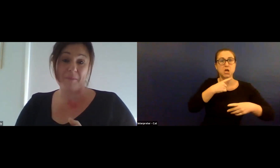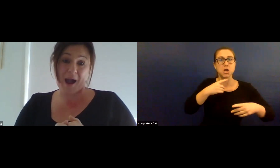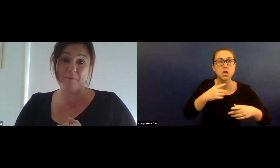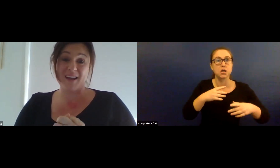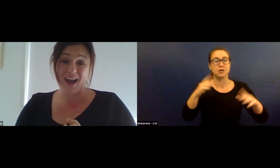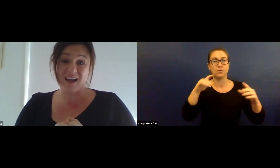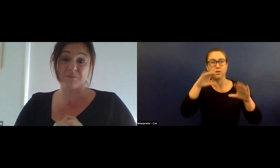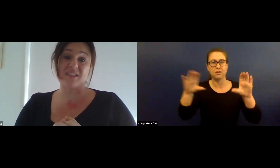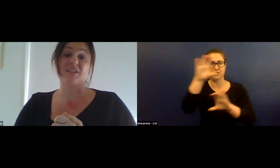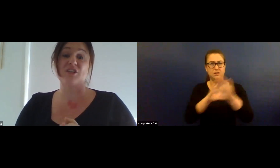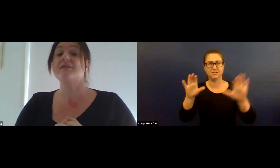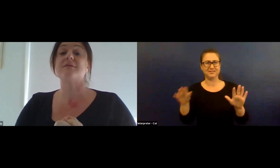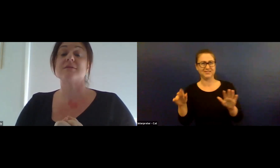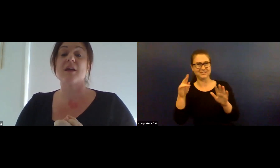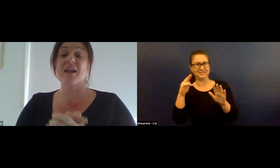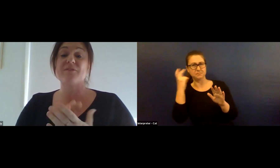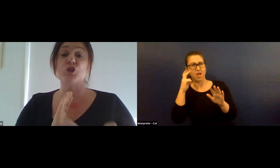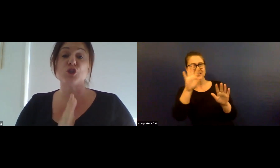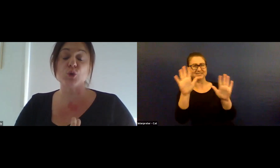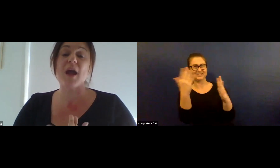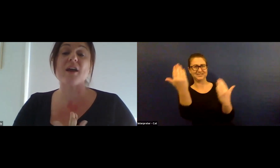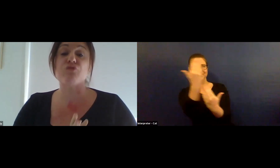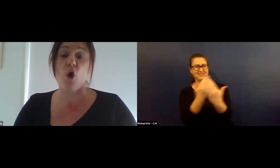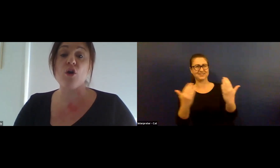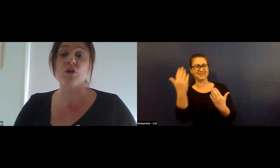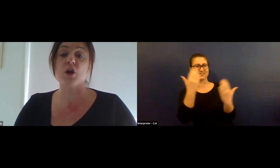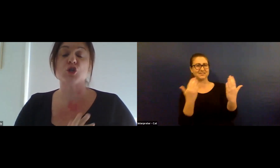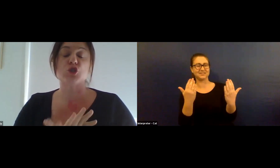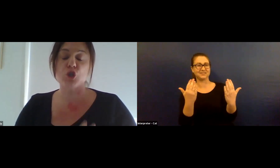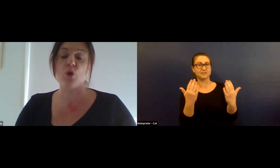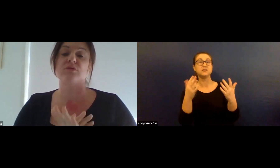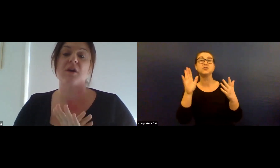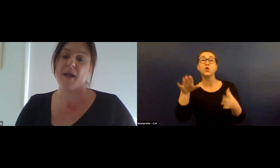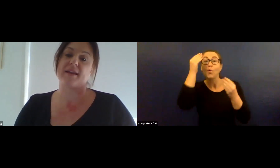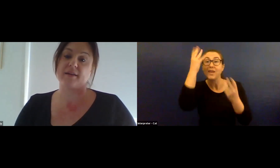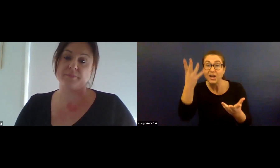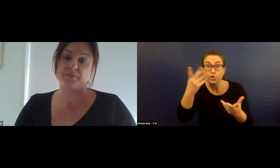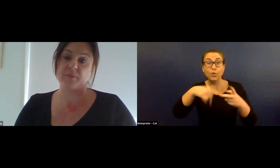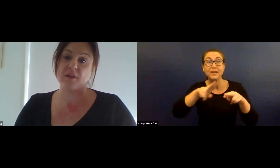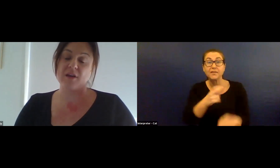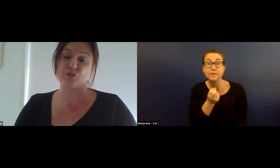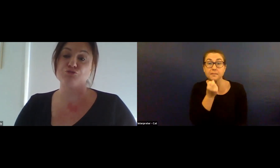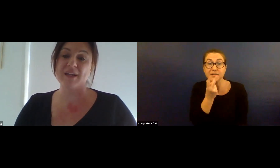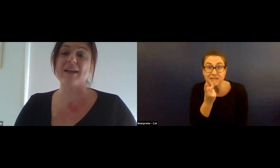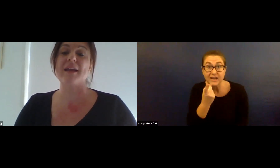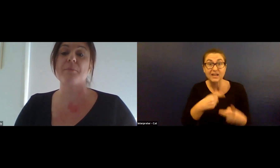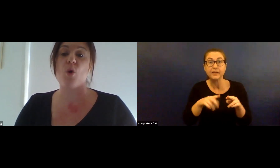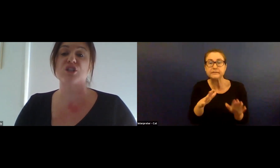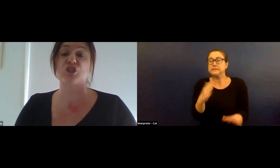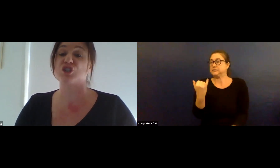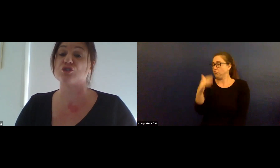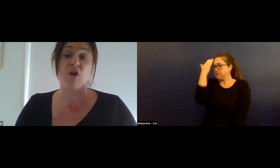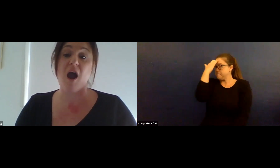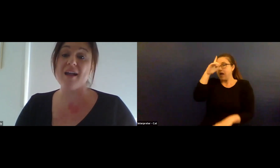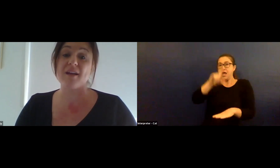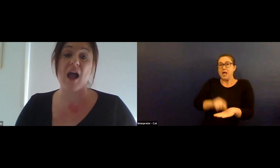I wrap up, my last message is, if you do get it wrong, don't panic. It's really important